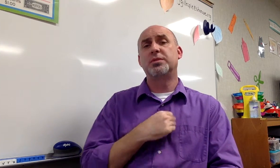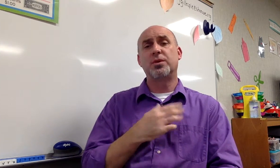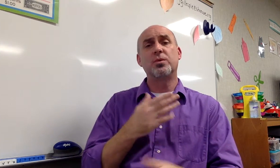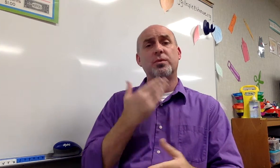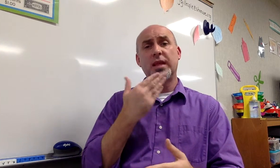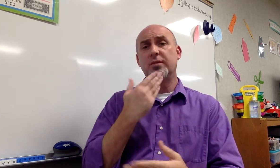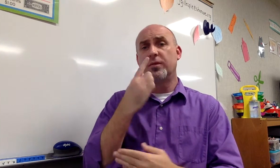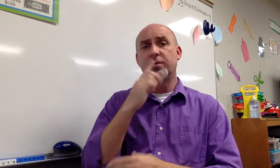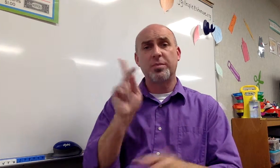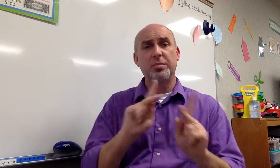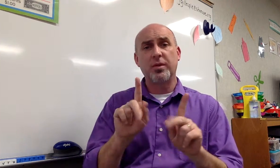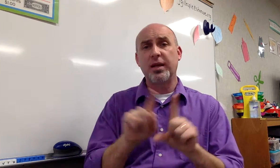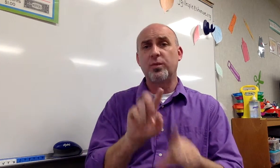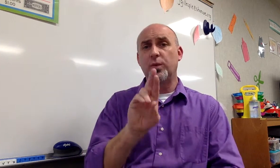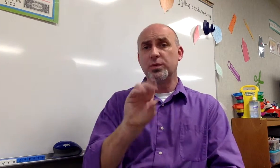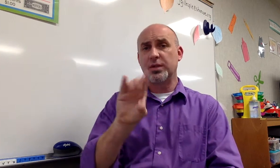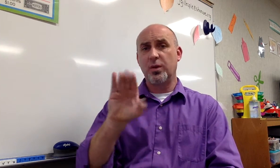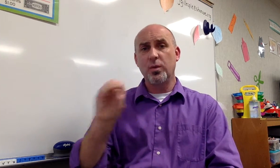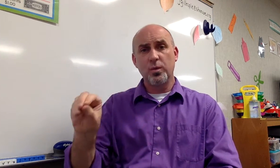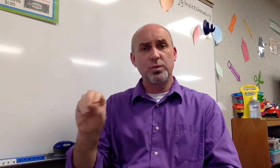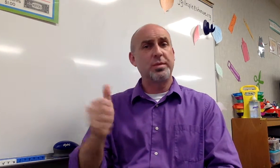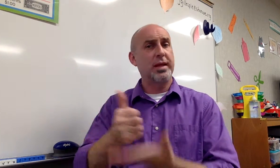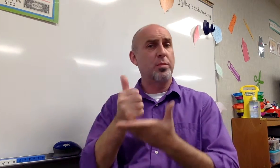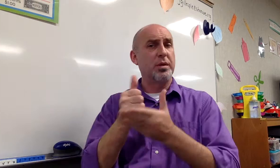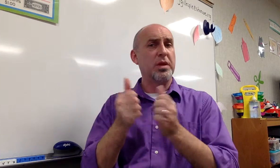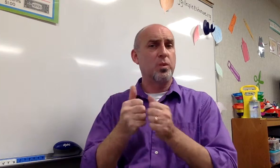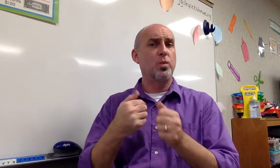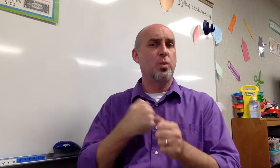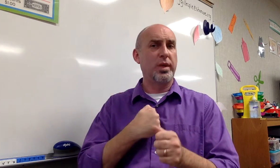so thankful for people like Rocio, who's been helping me with